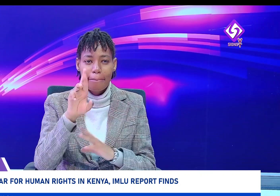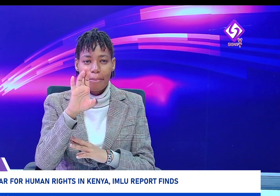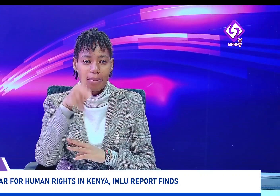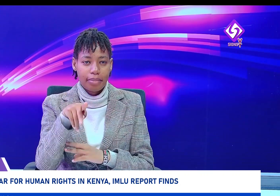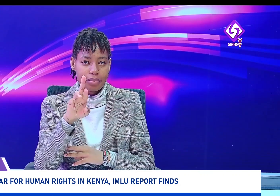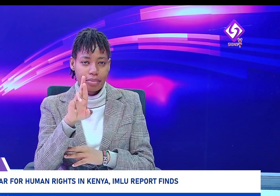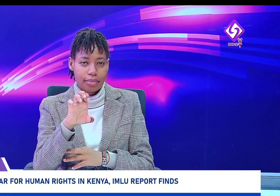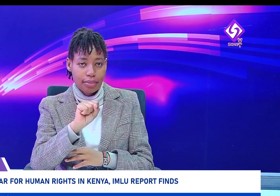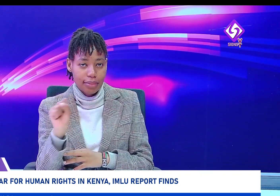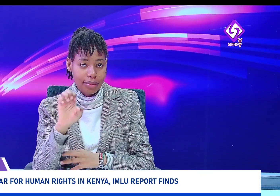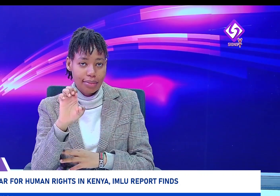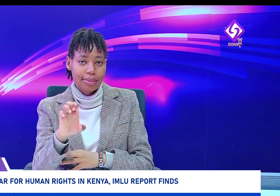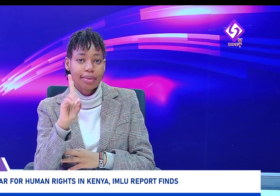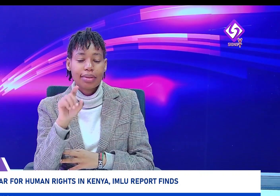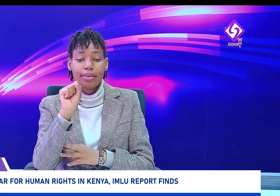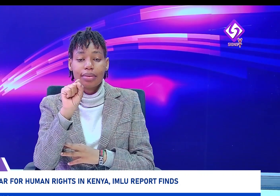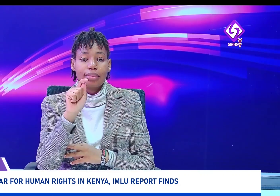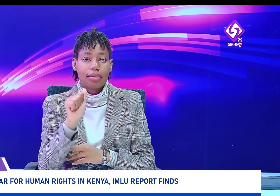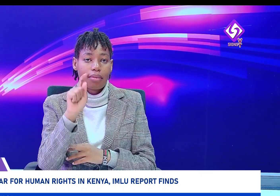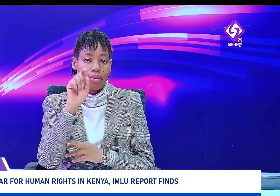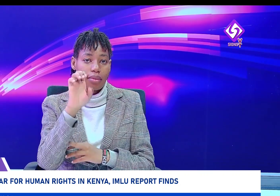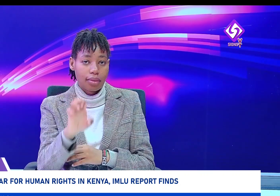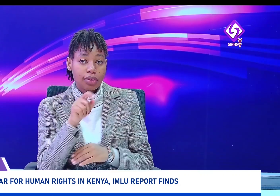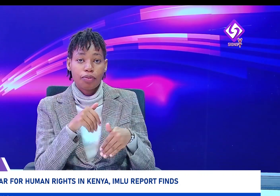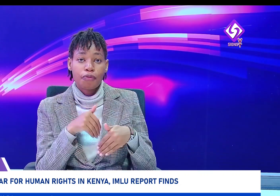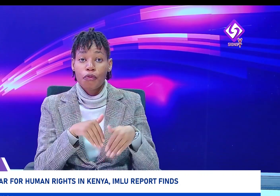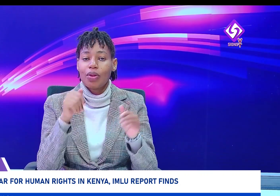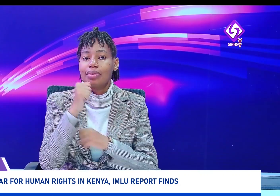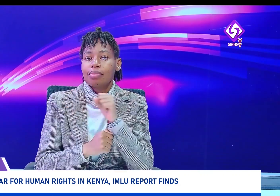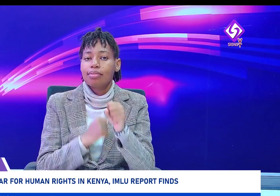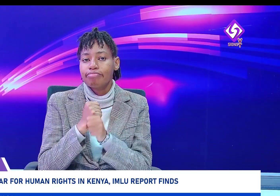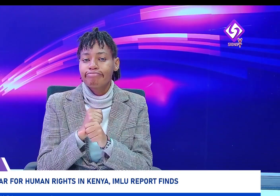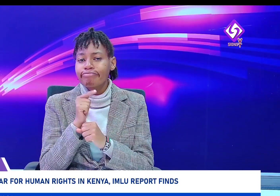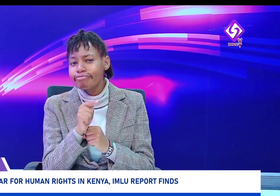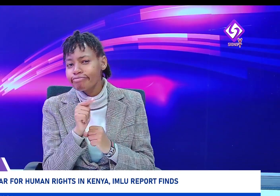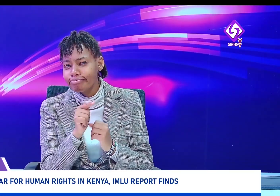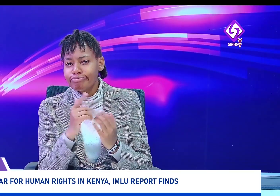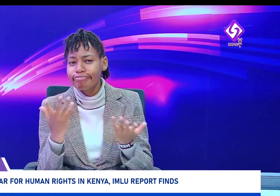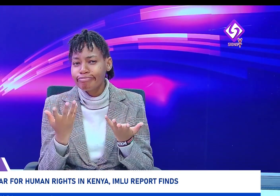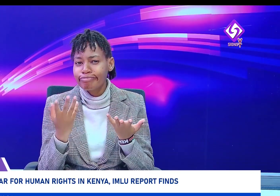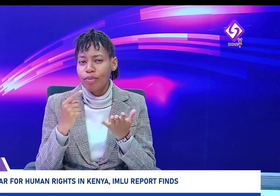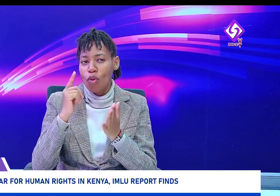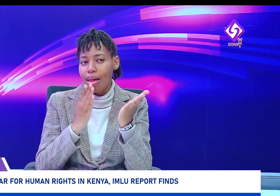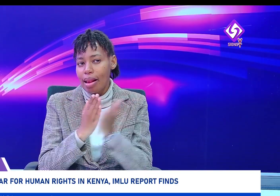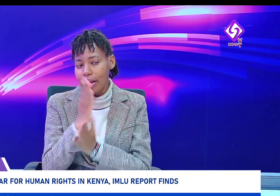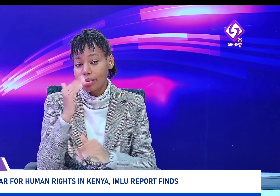state following a year marked by widespread rights abuses.